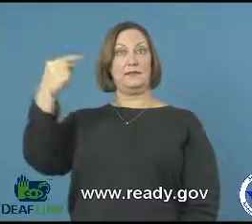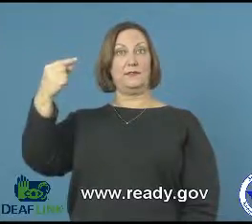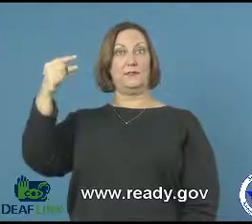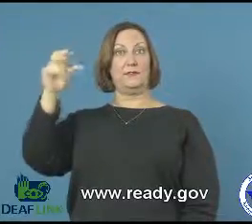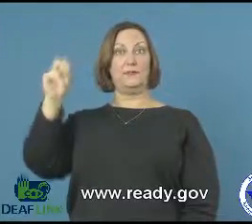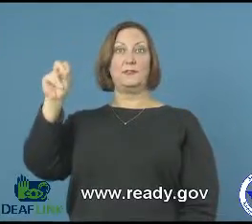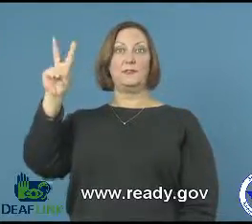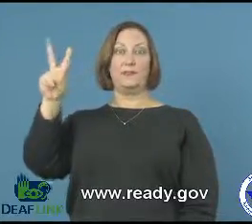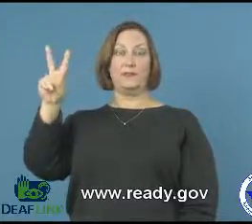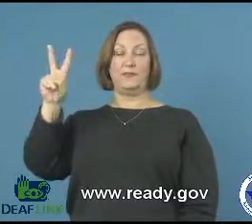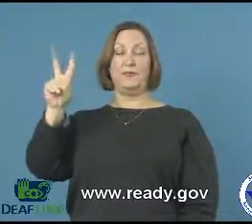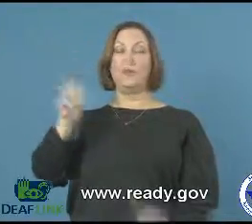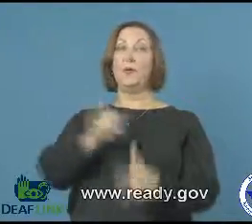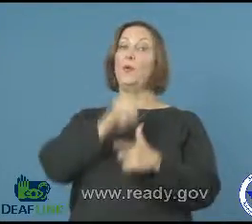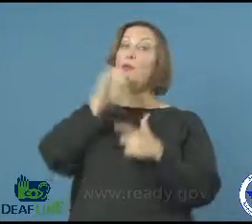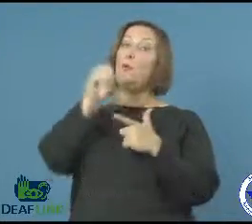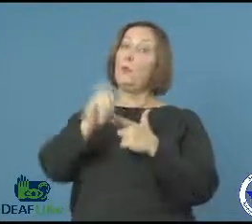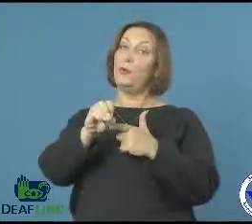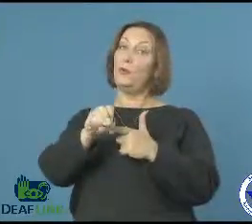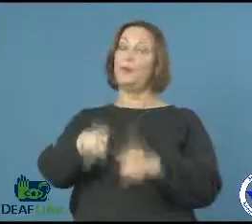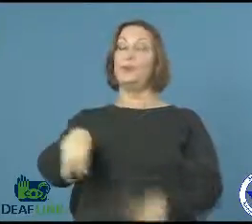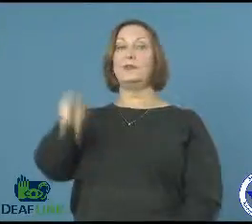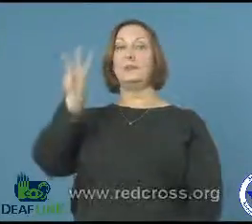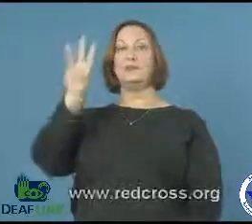www.ready.gov and